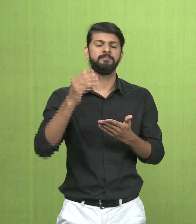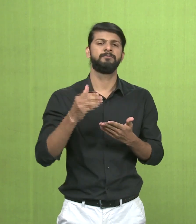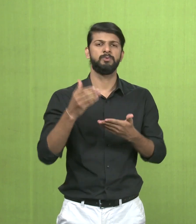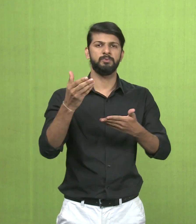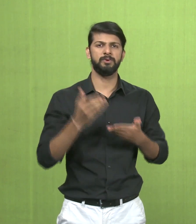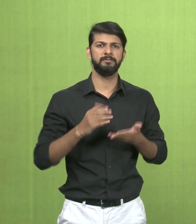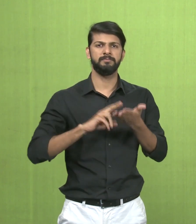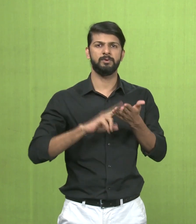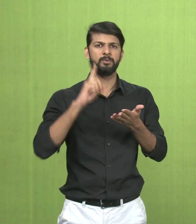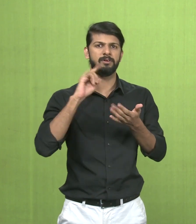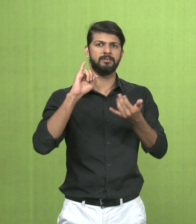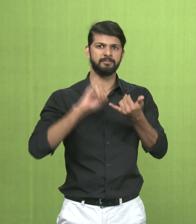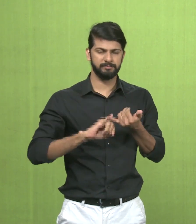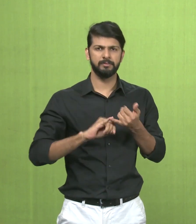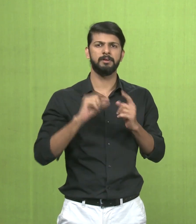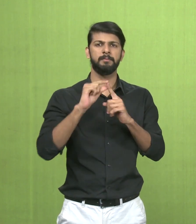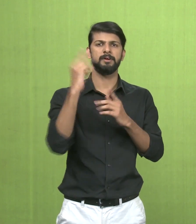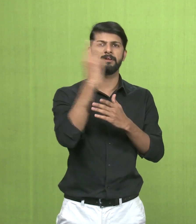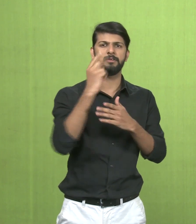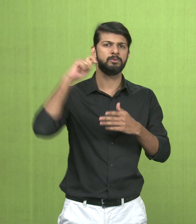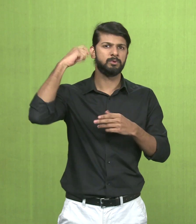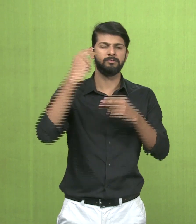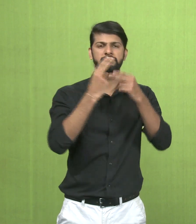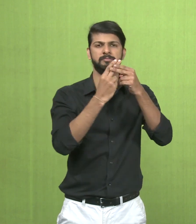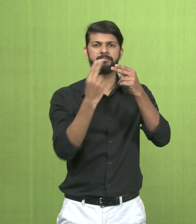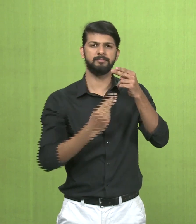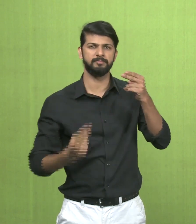Hello learners, NIOS welcomes you to Painting Subject video series.